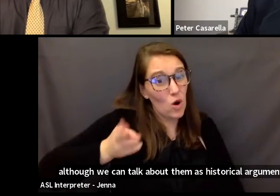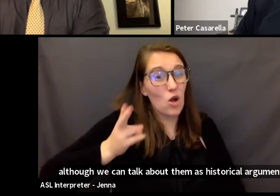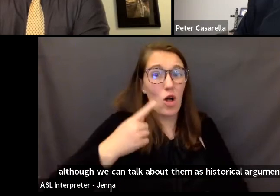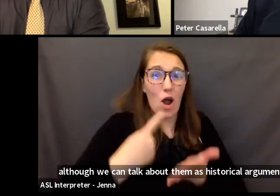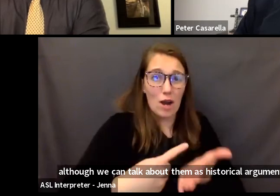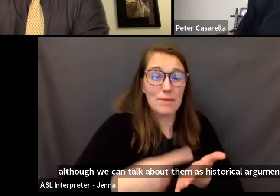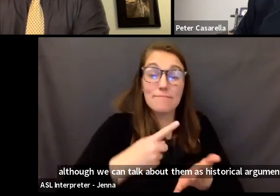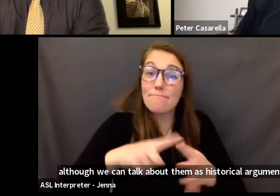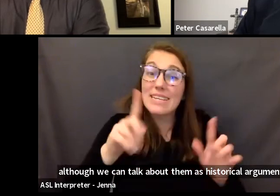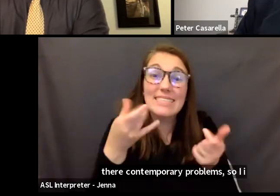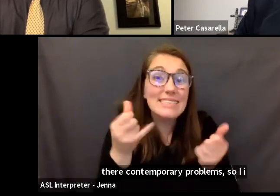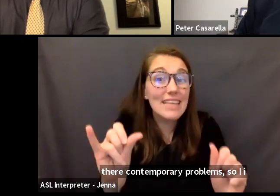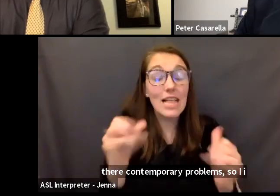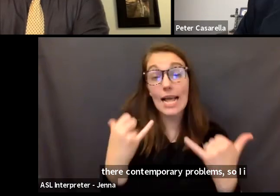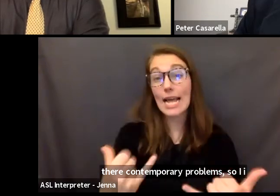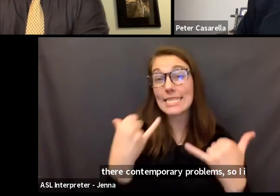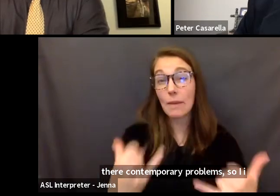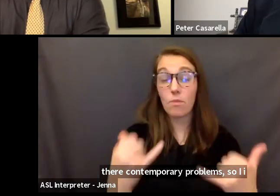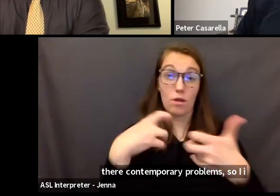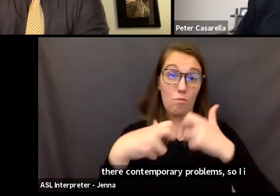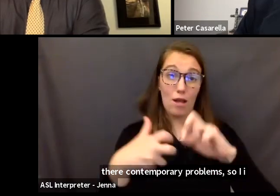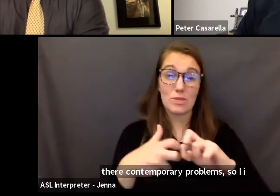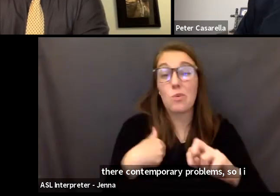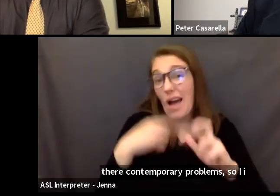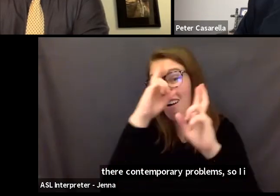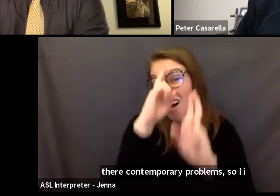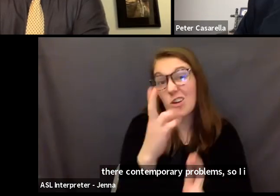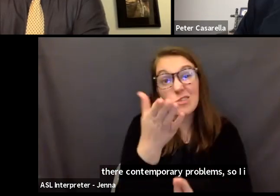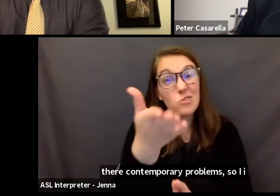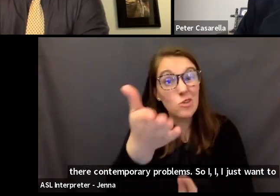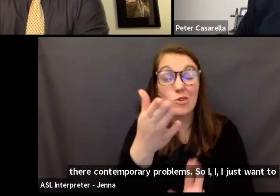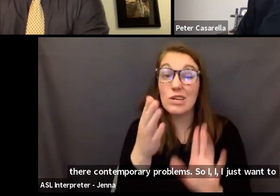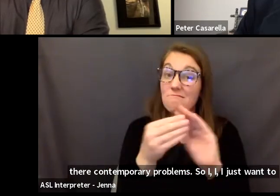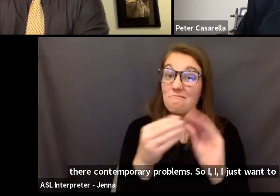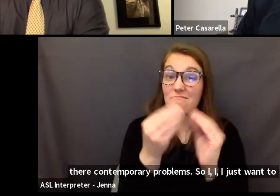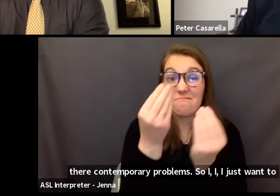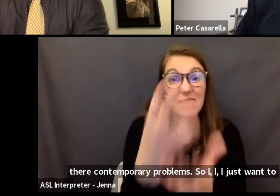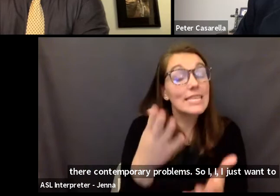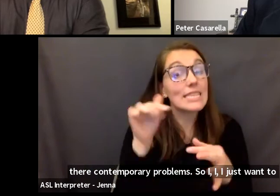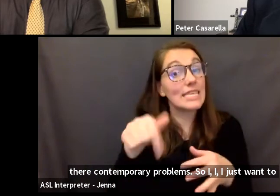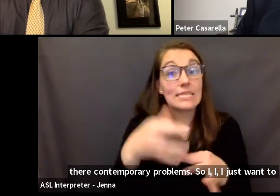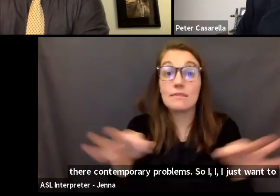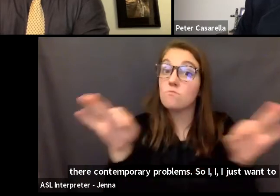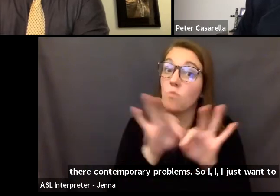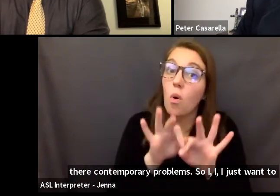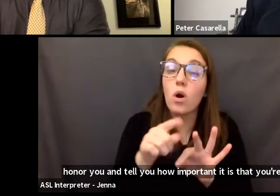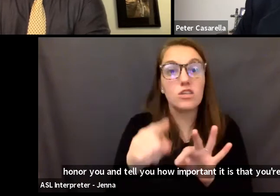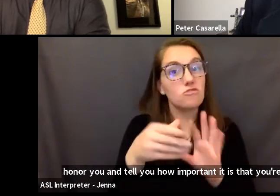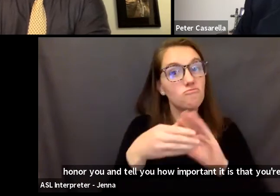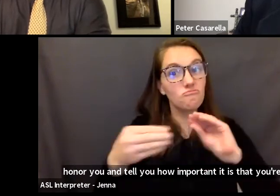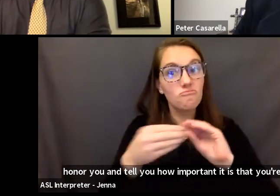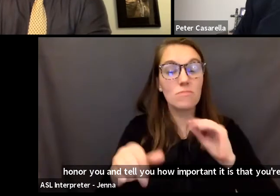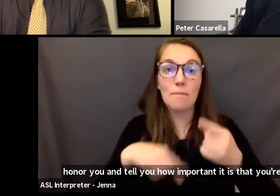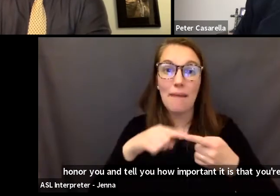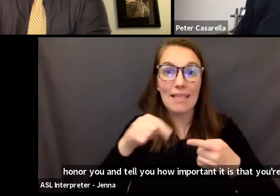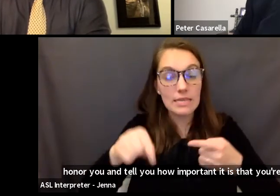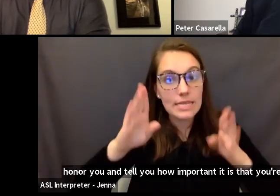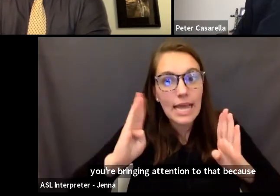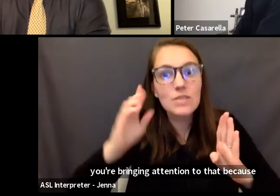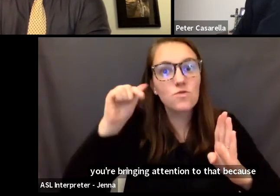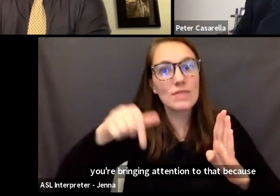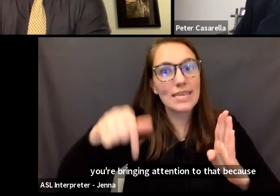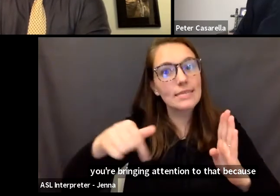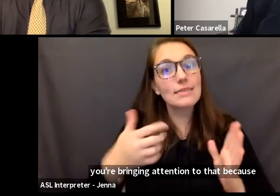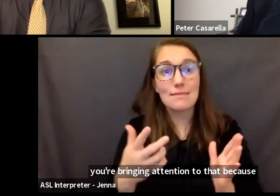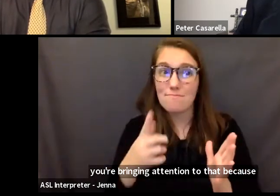So I just want to honor you and tell you how important it is that you're bringing attention to that, because these